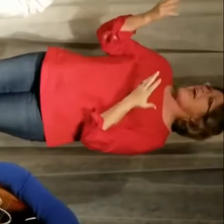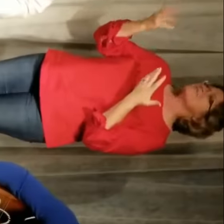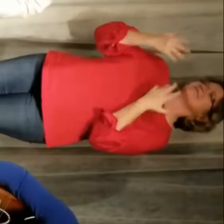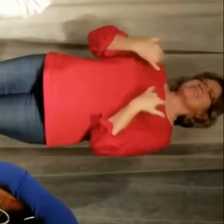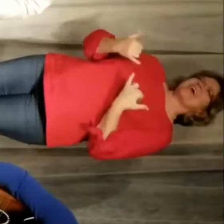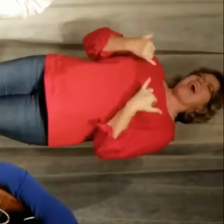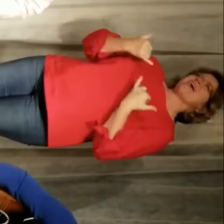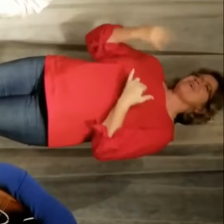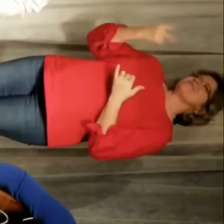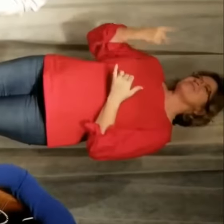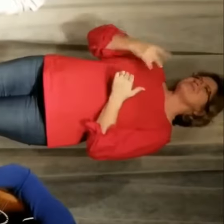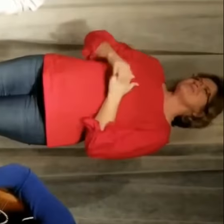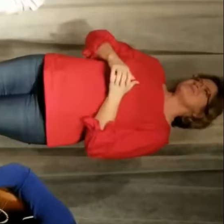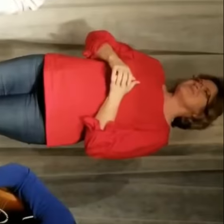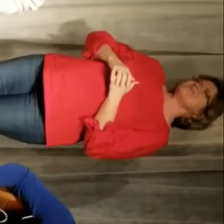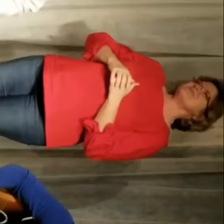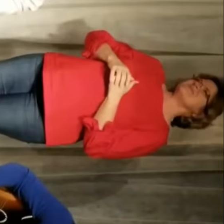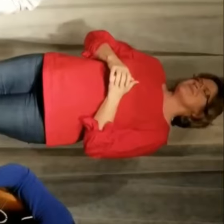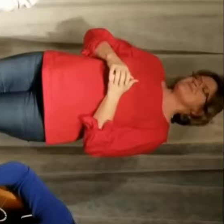now.